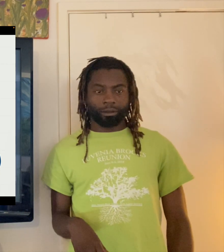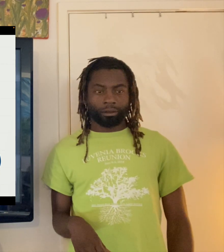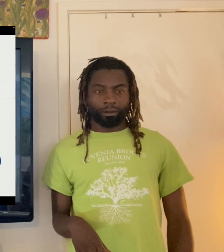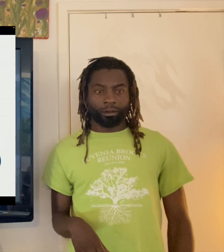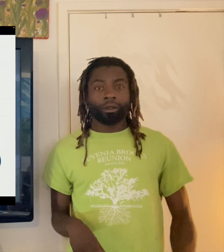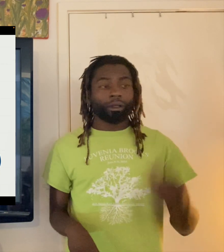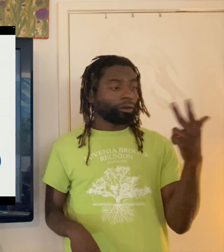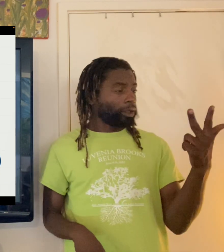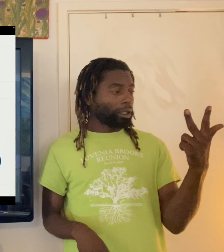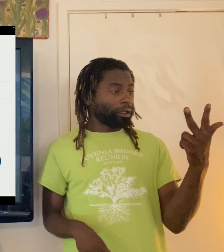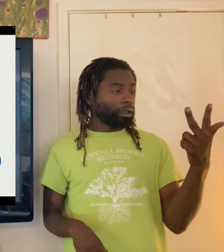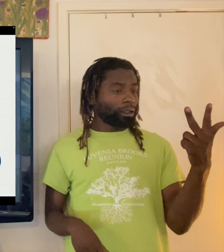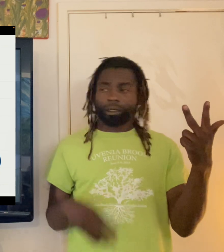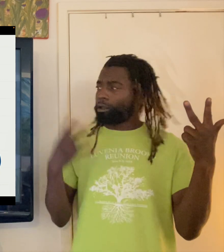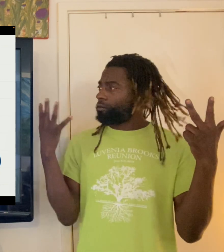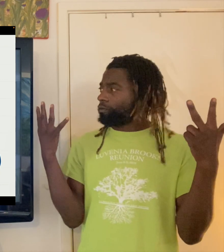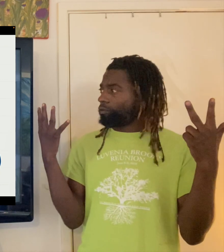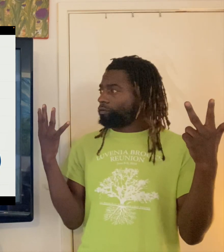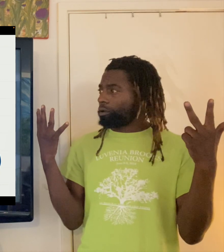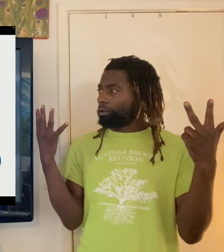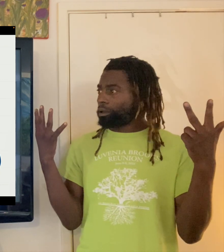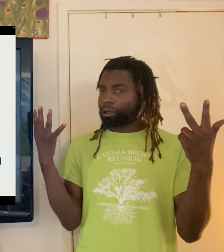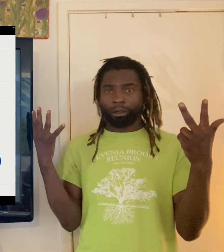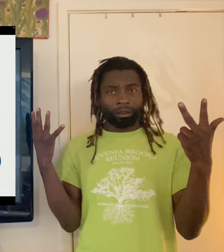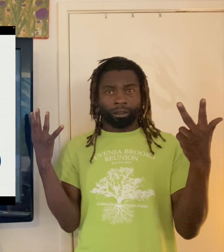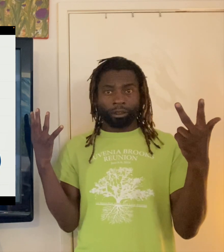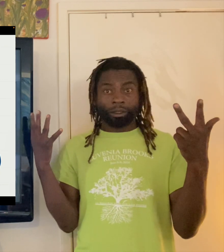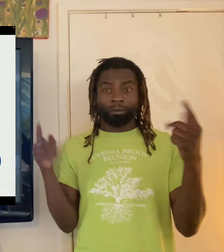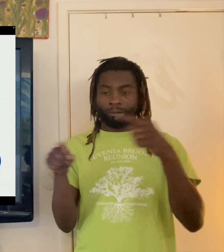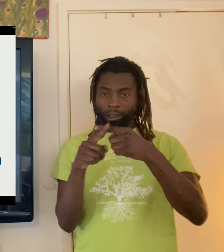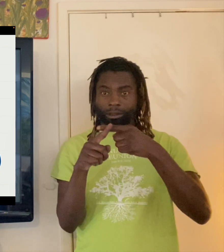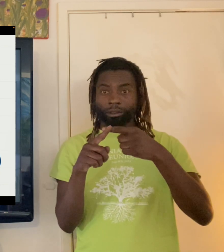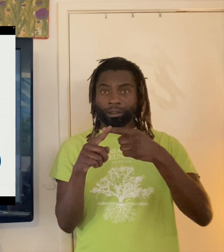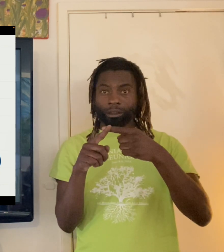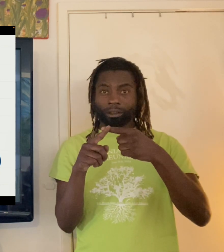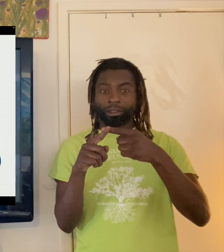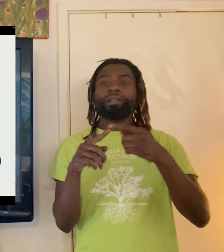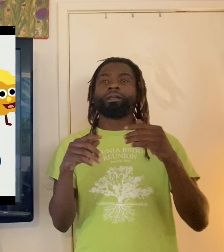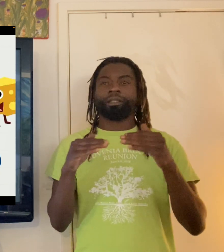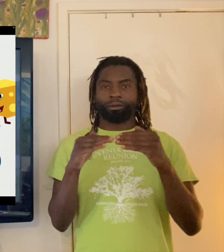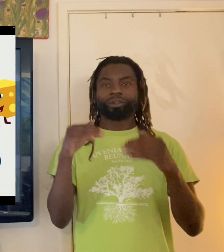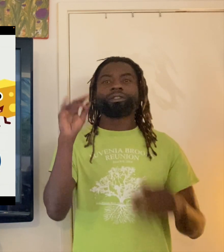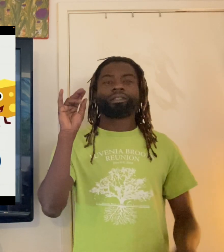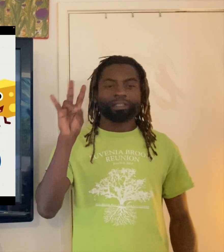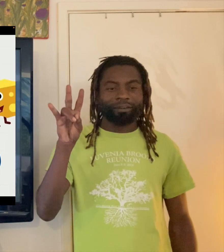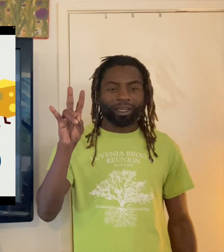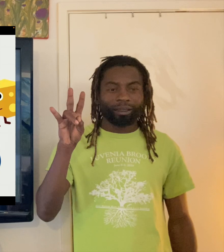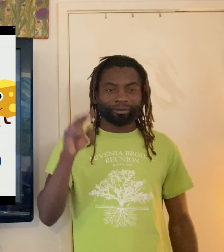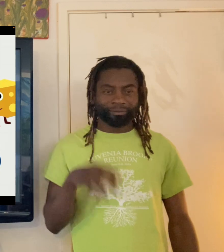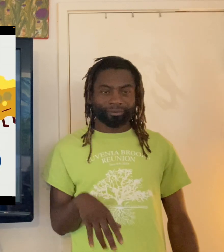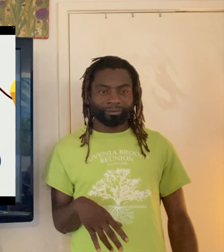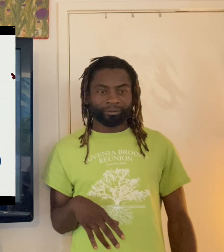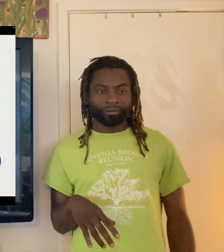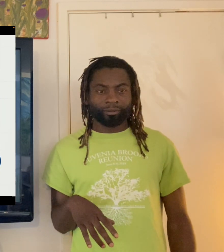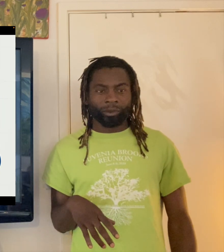apples. So, the numbers 3 and 4 make the number 7. 7! Now, let's have all of the apples